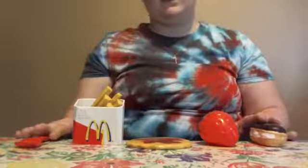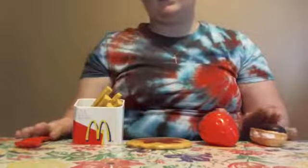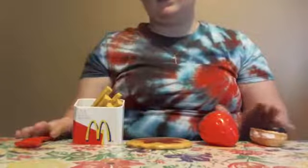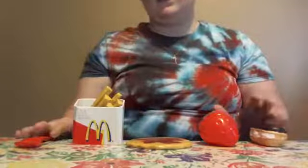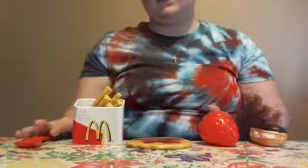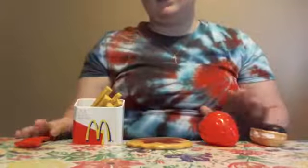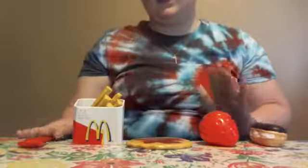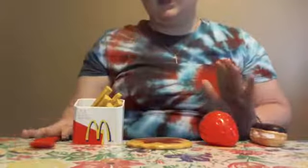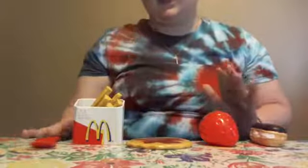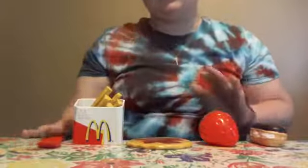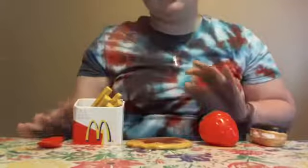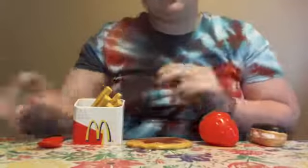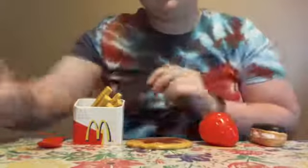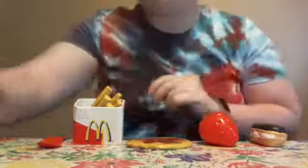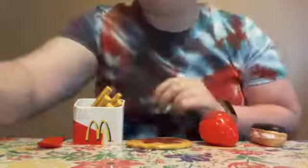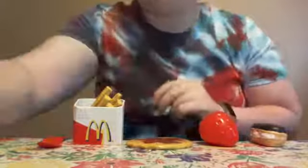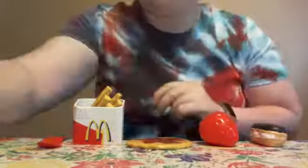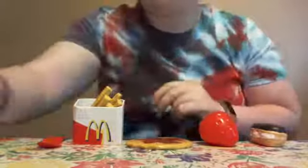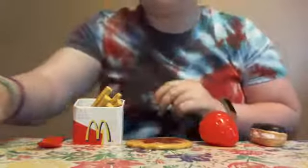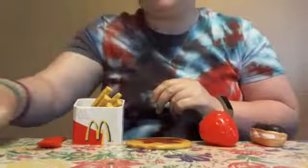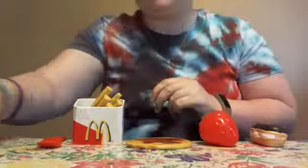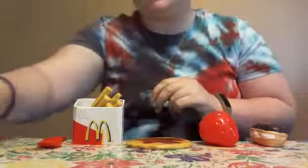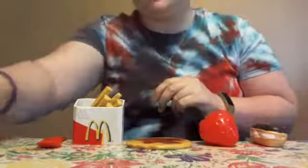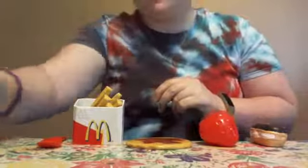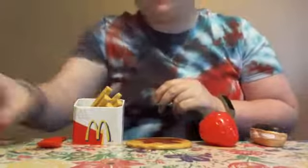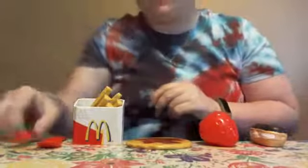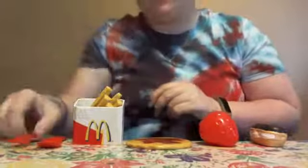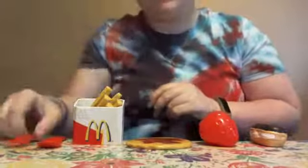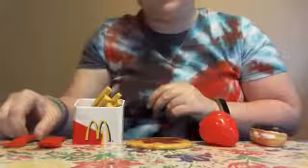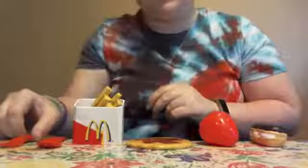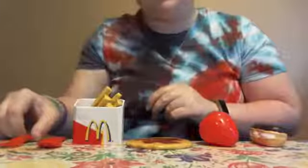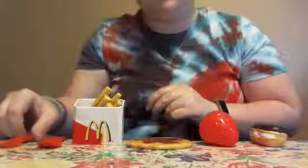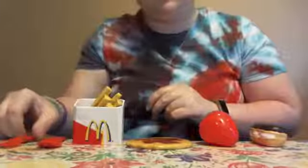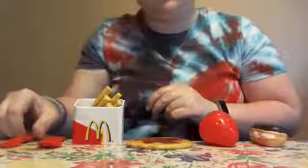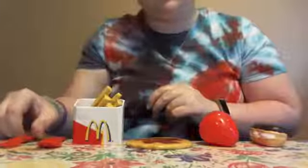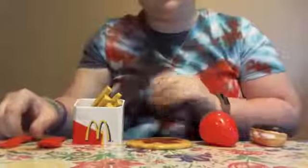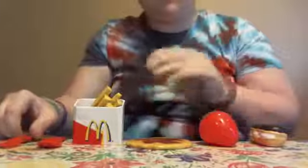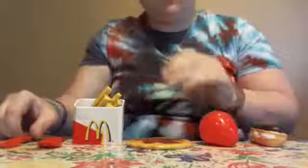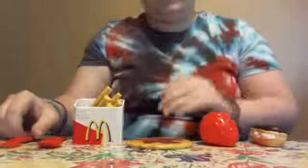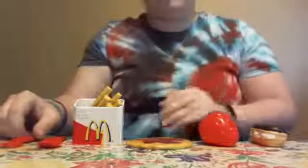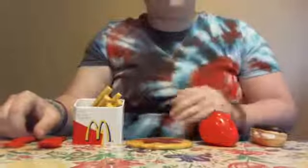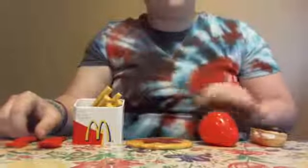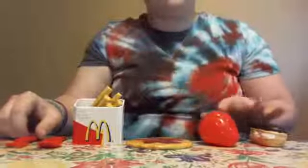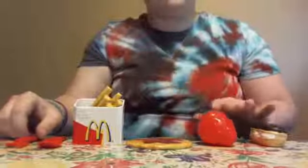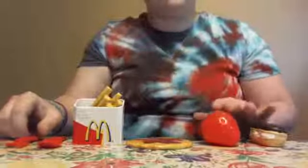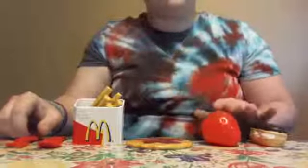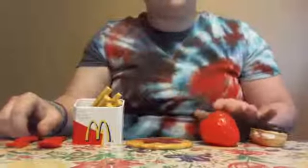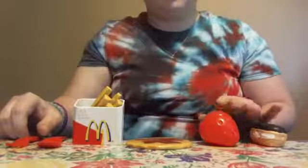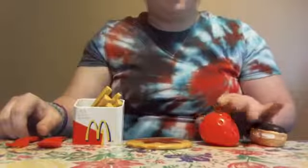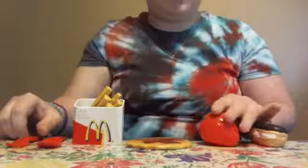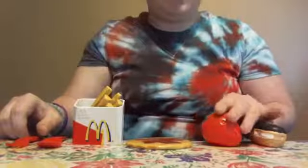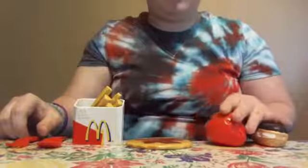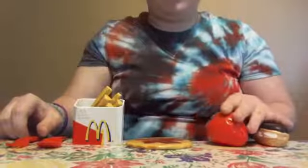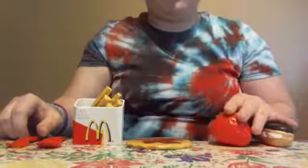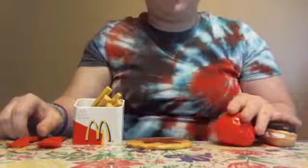and actually, before I do, I'm going to add in fork as well, just to give it a little bit of